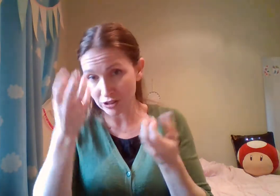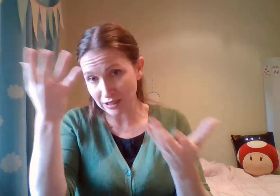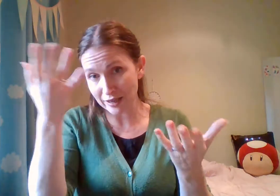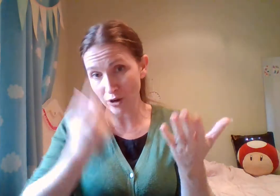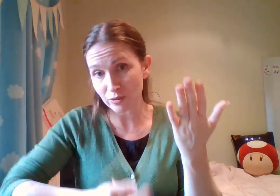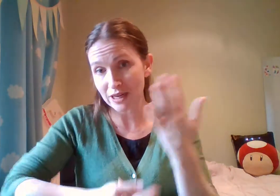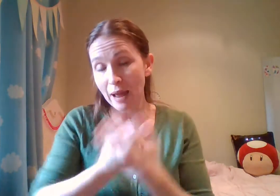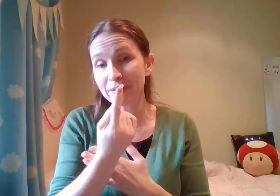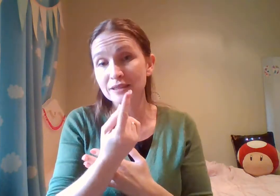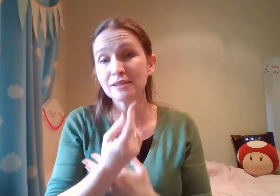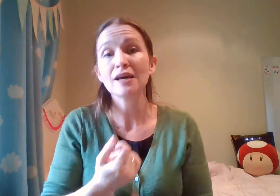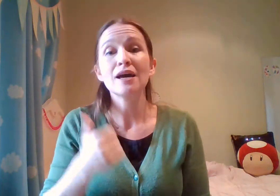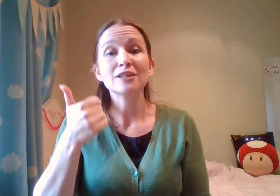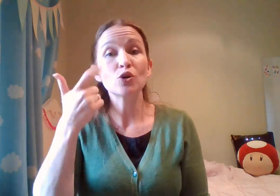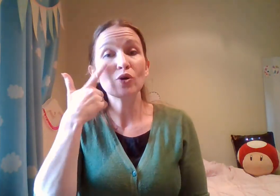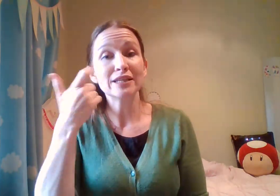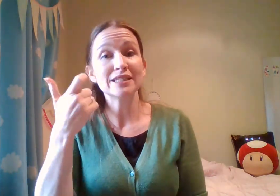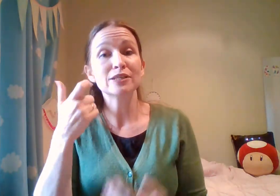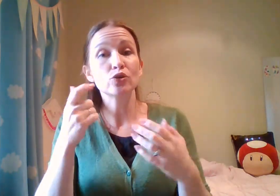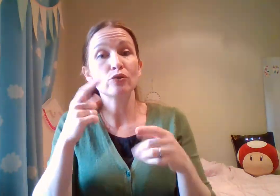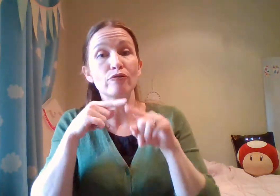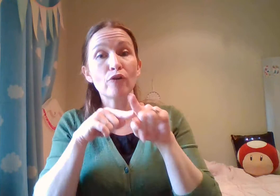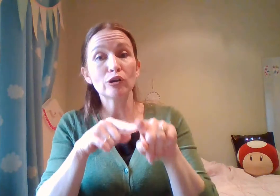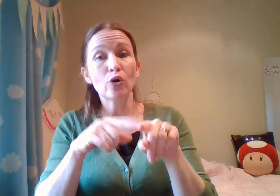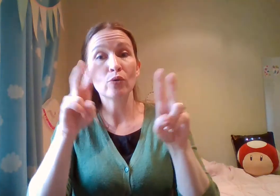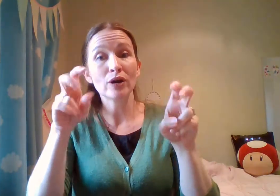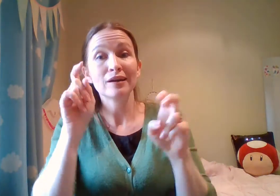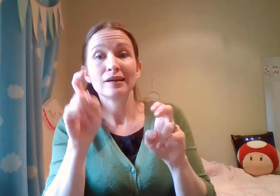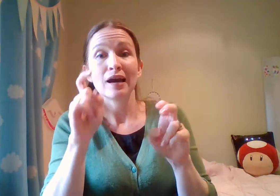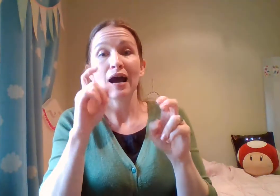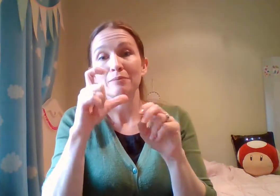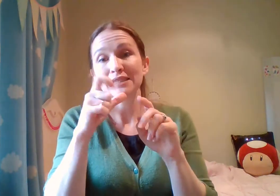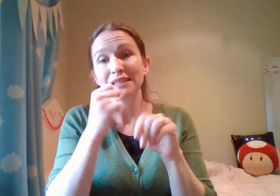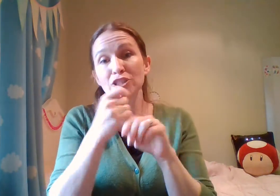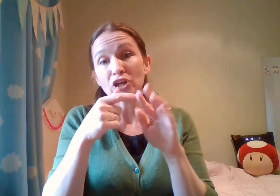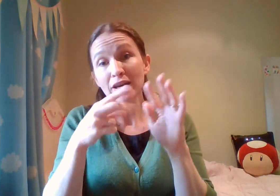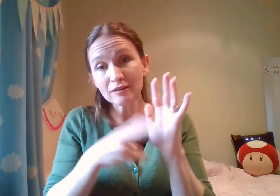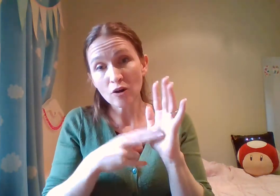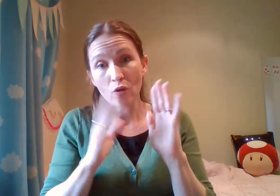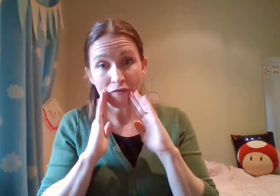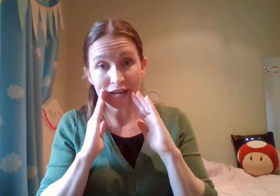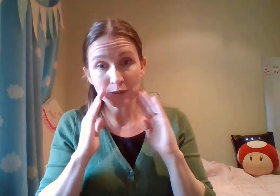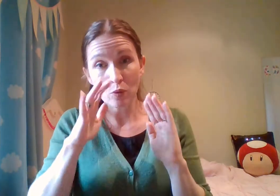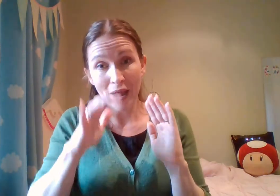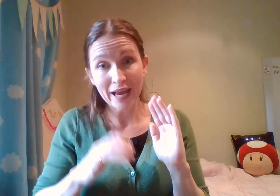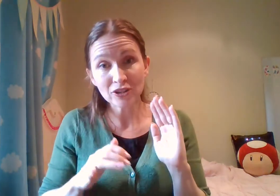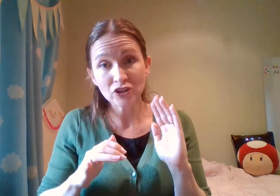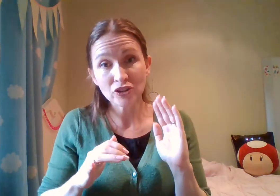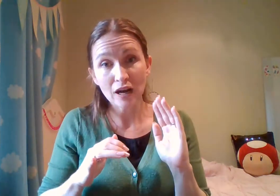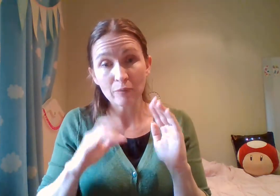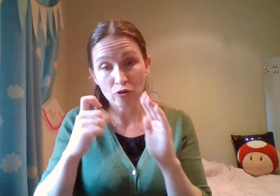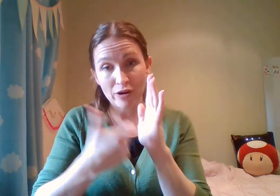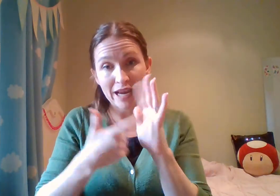let you know as it happens. It's a good idea to follow CGen on the Facebook page,